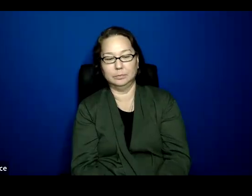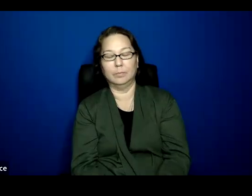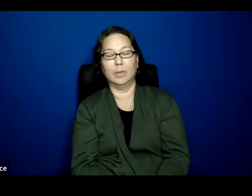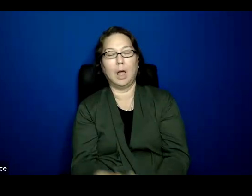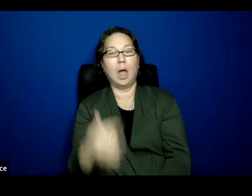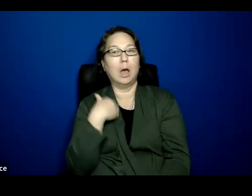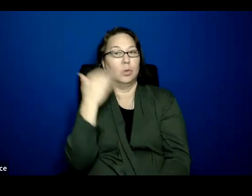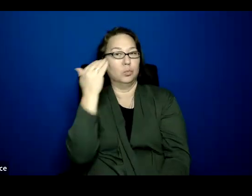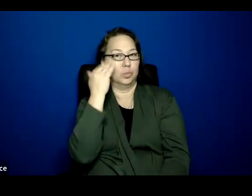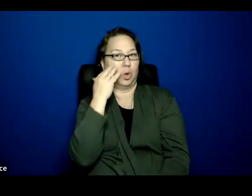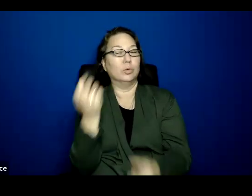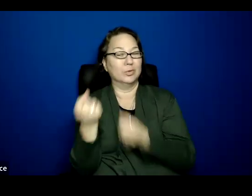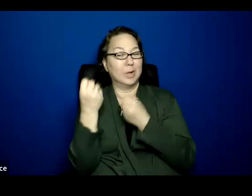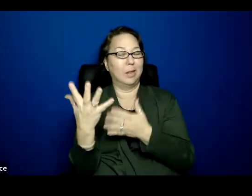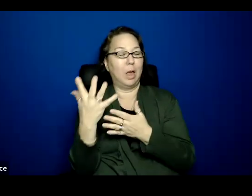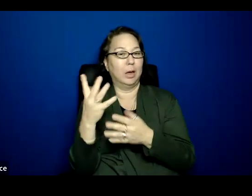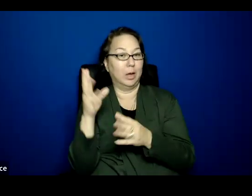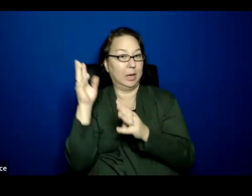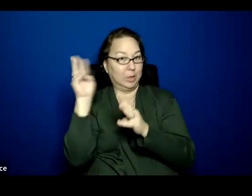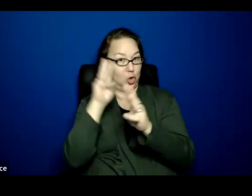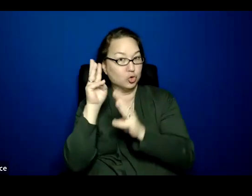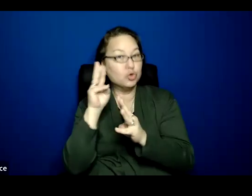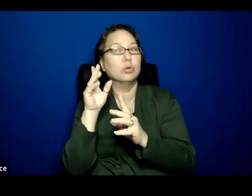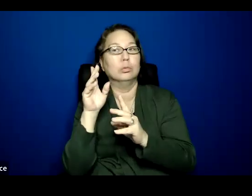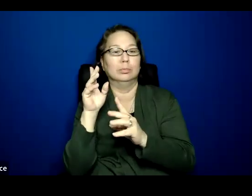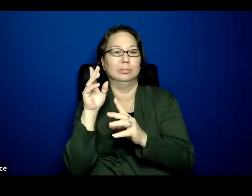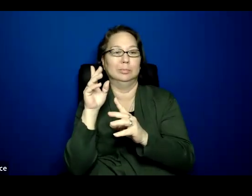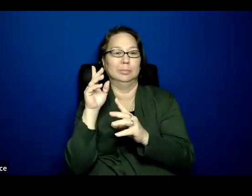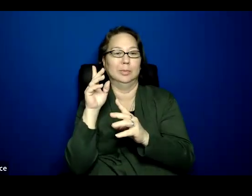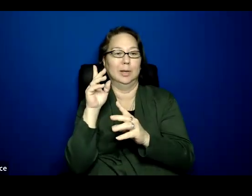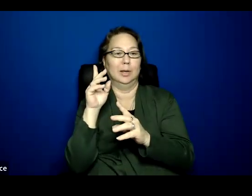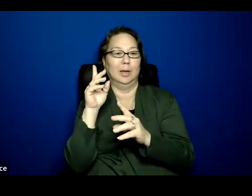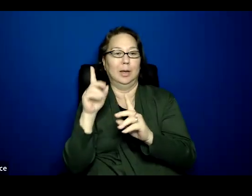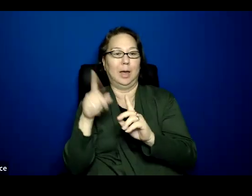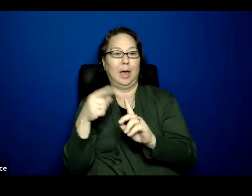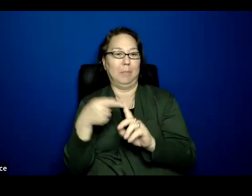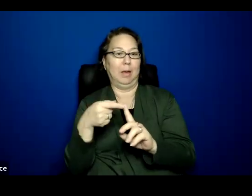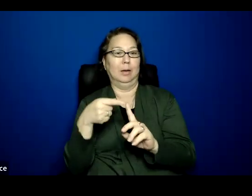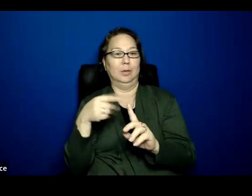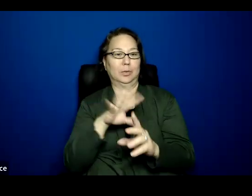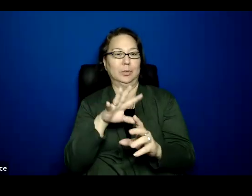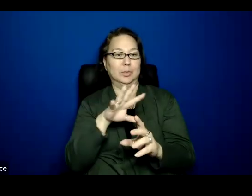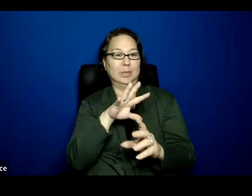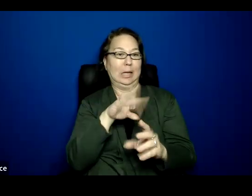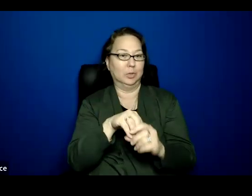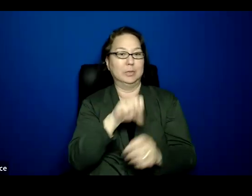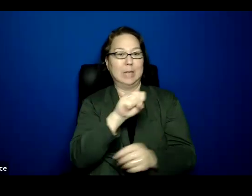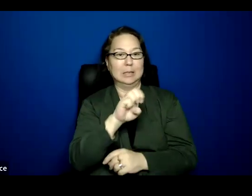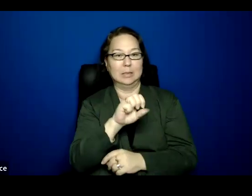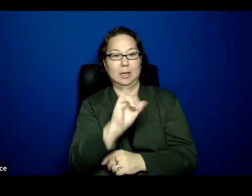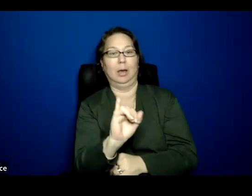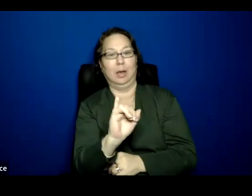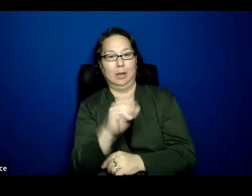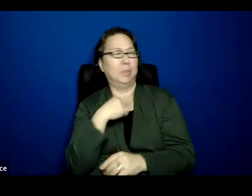concern about inclusive SEI, but we've been doing it for a while. Even the school that I came from, the Mattahunt, that has a dual language program,